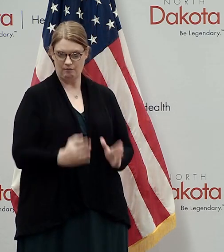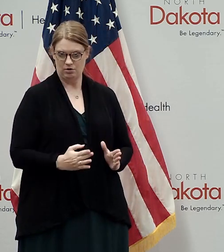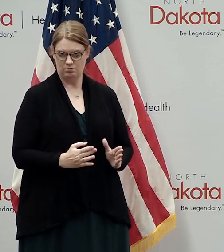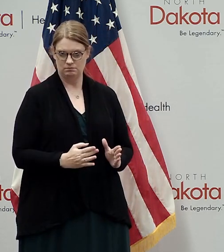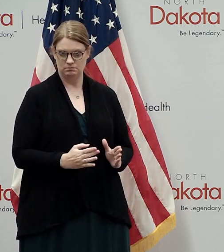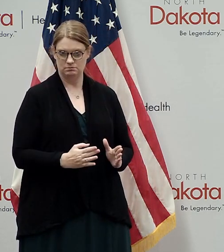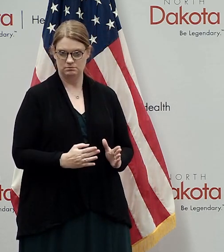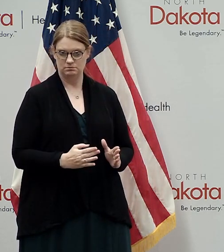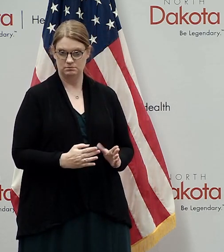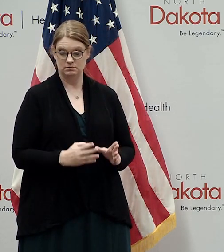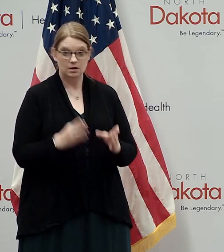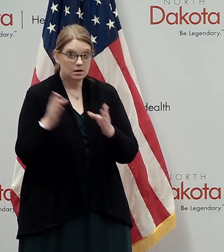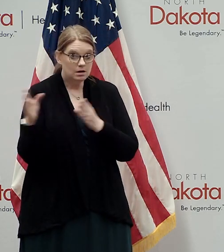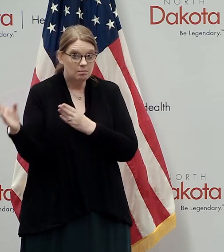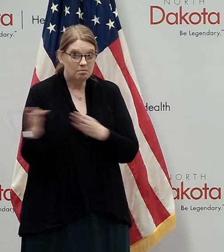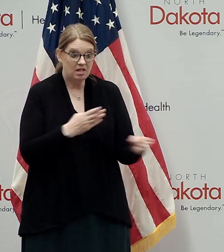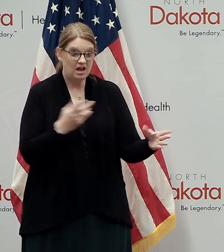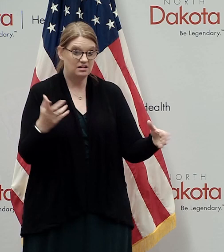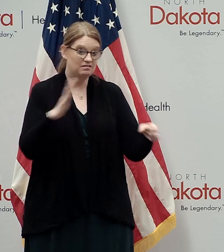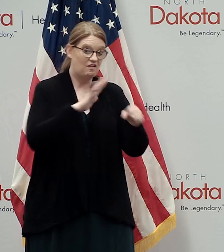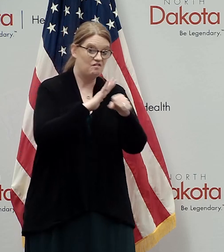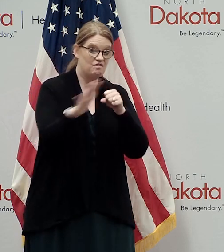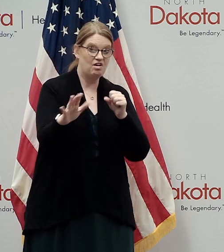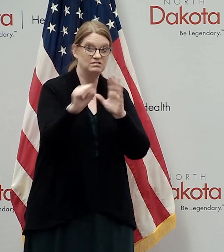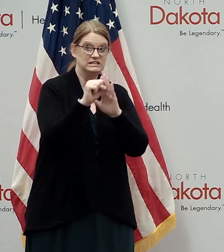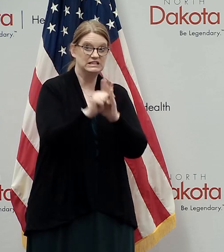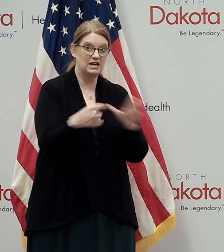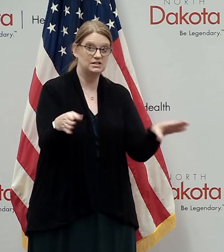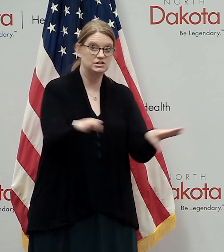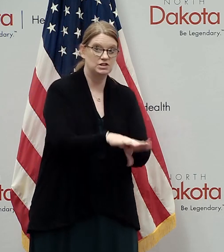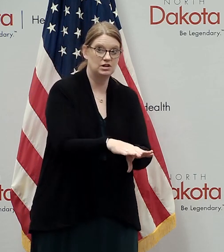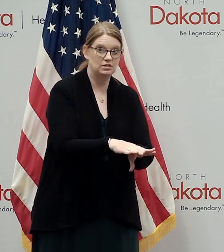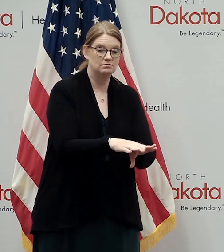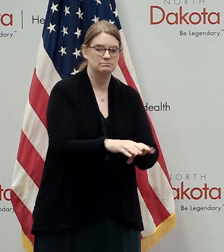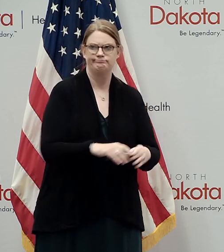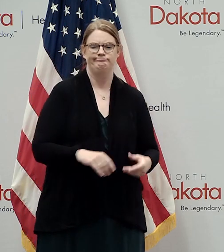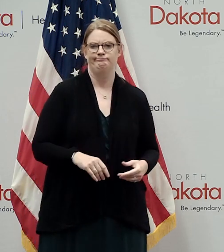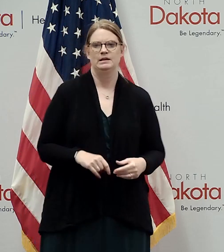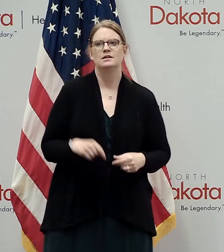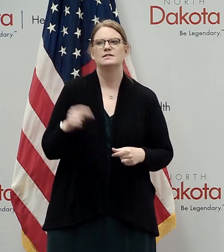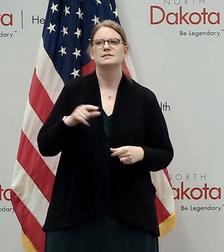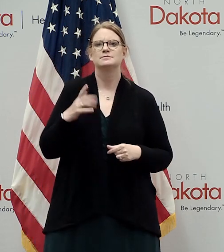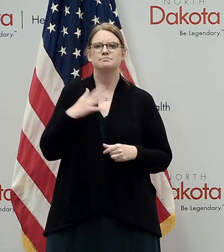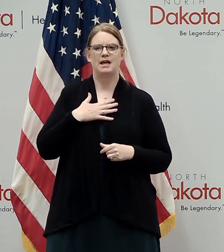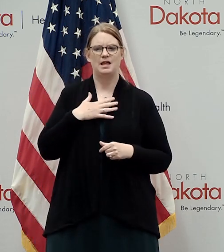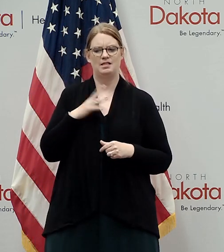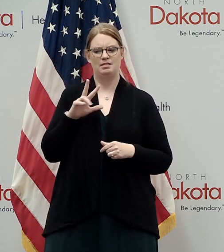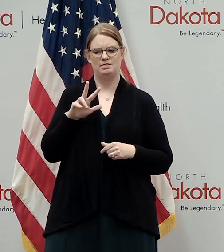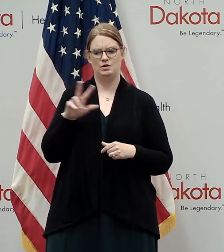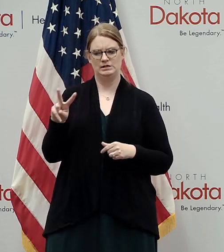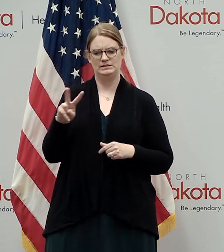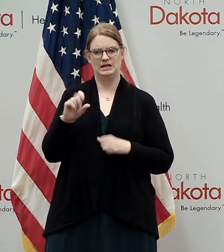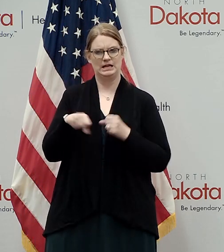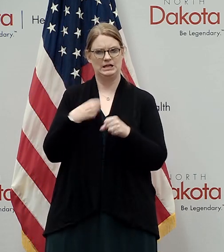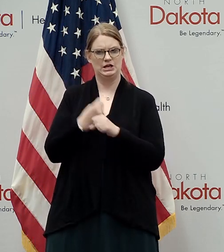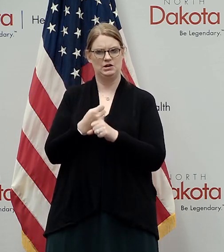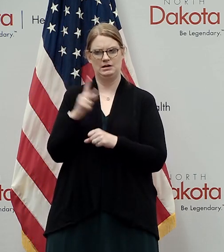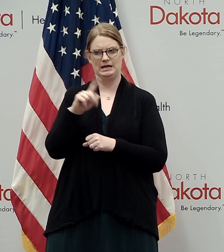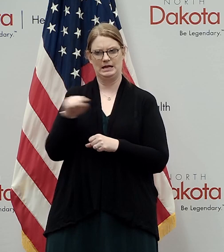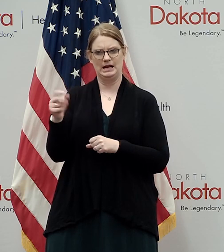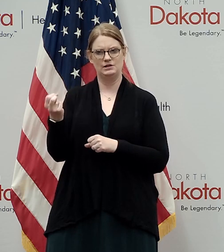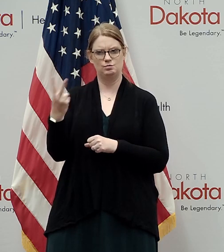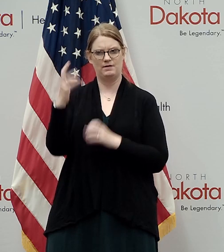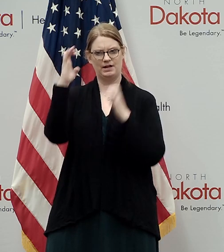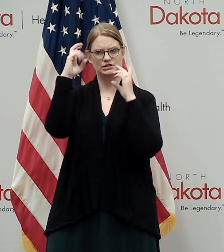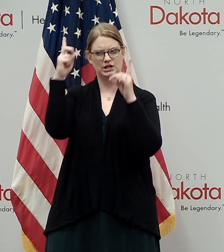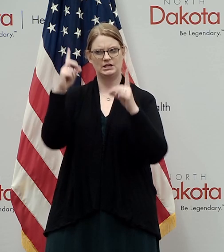planning any statewide school shutdown. In fact, this is my 31st, I'm just starting my 32nd year in K-12